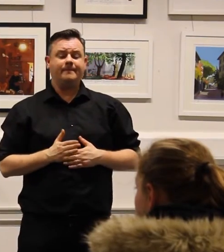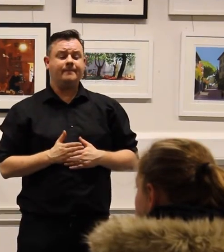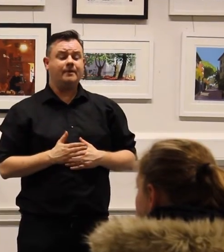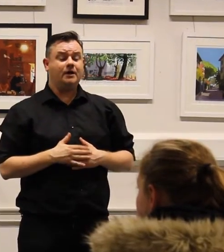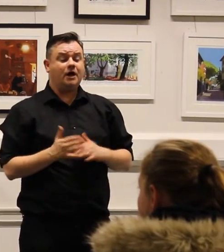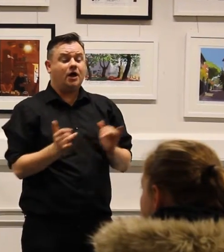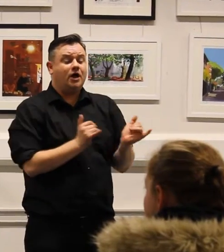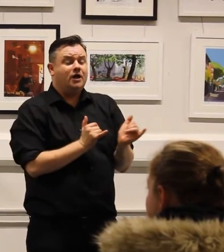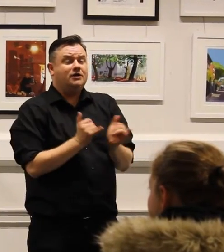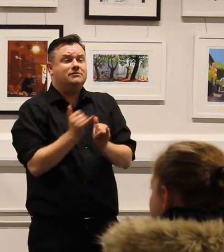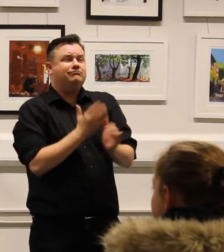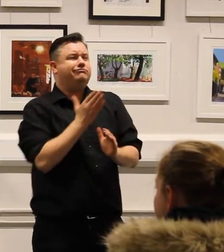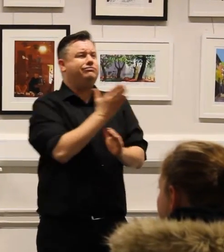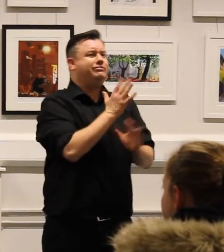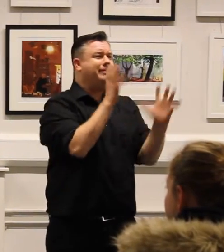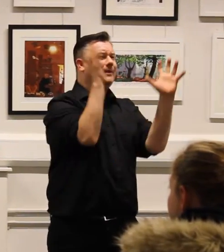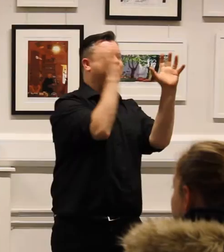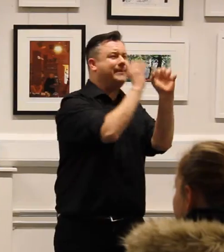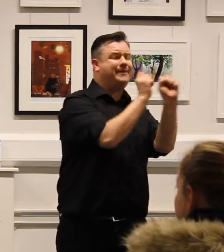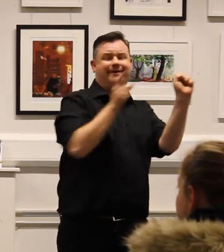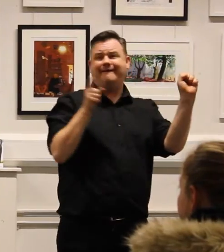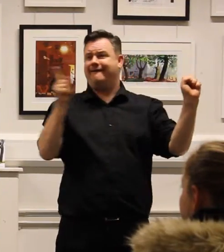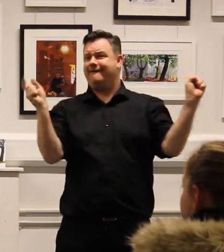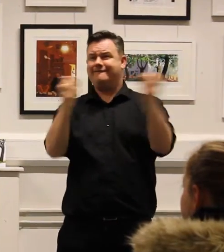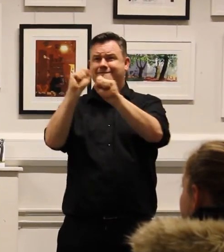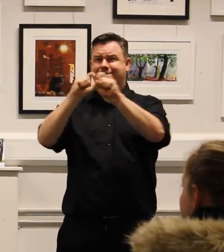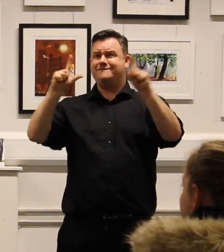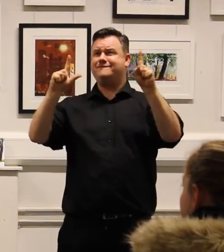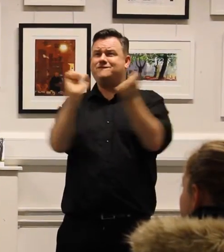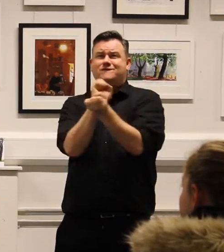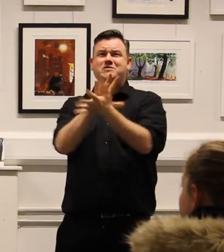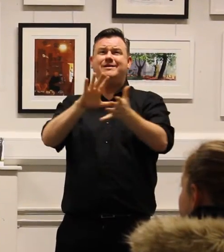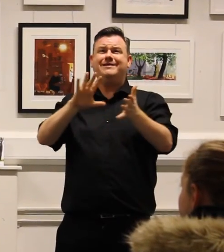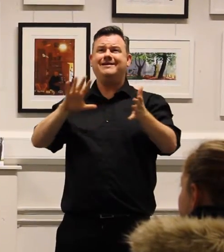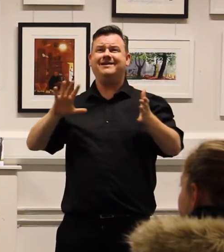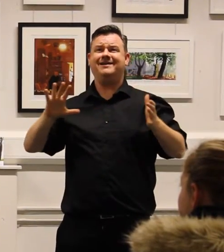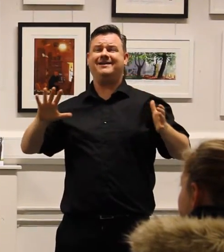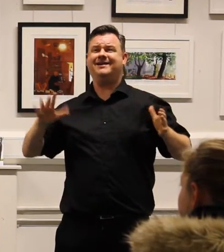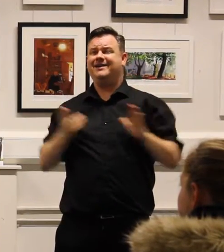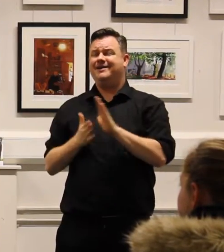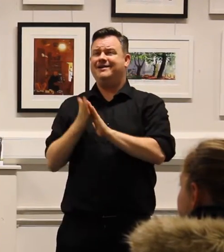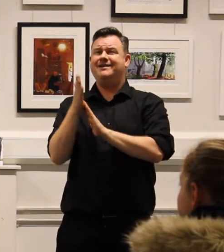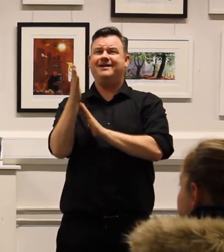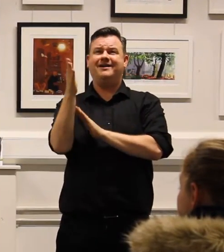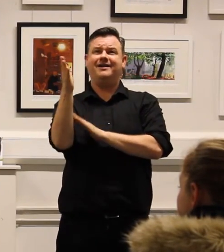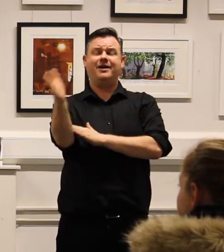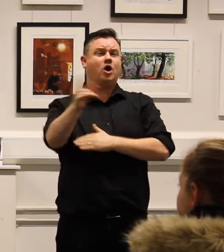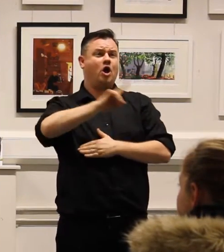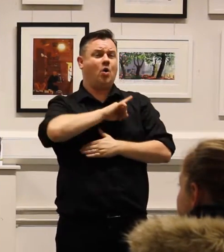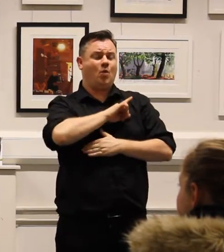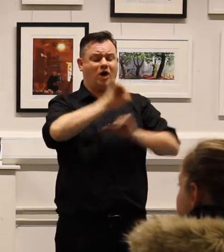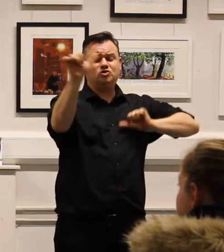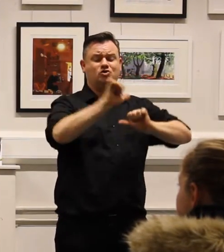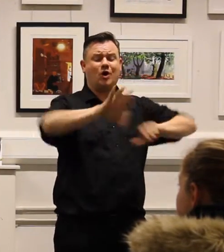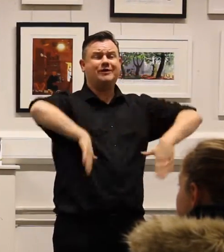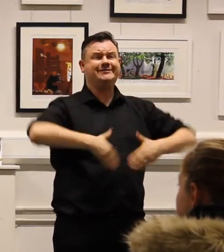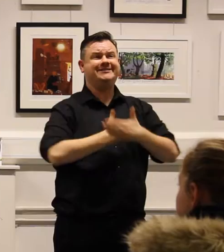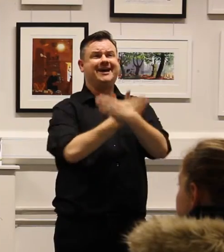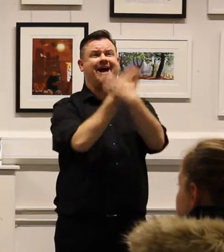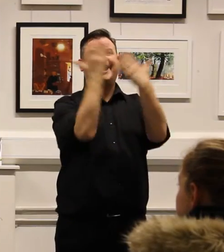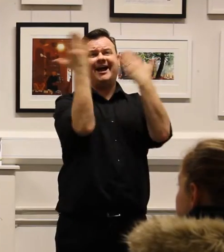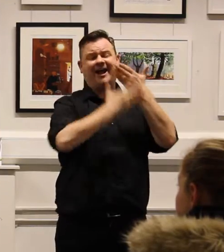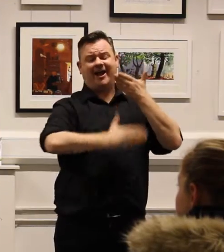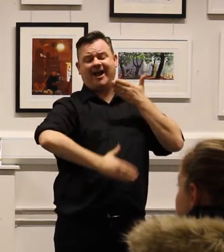Some take to their beds, others take up flight. But the shortest day is